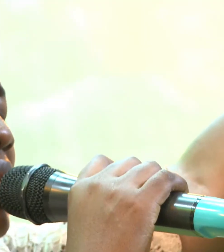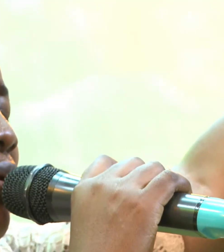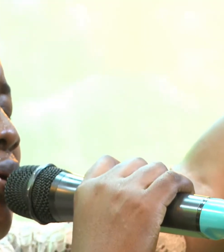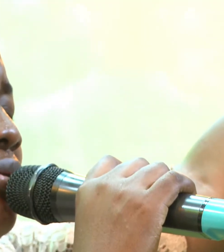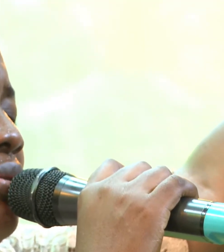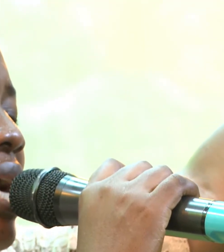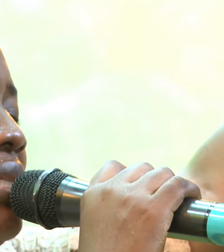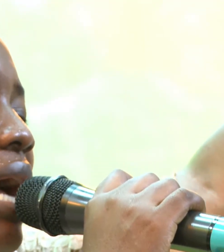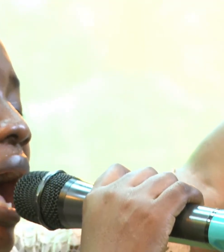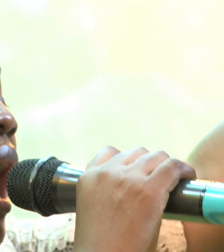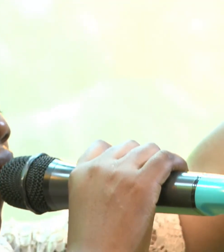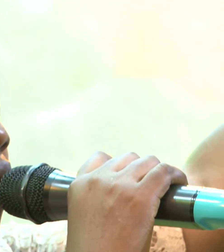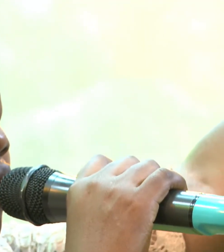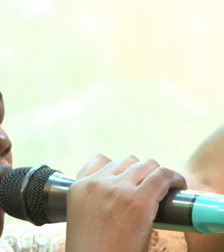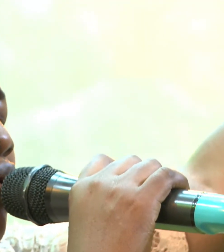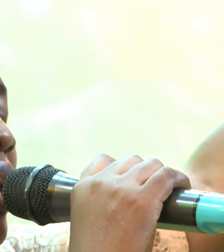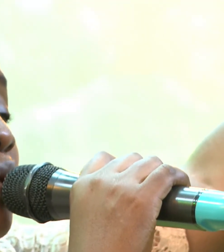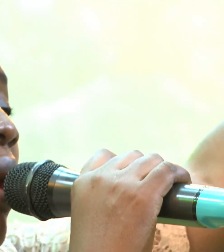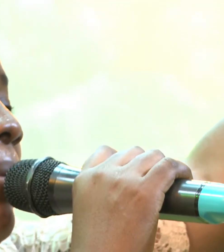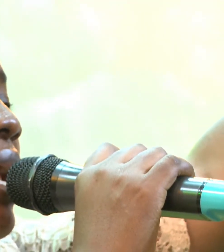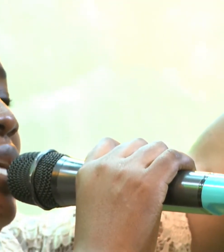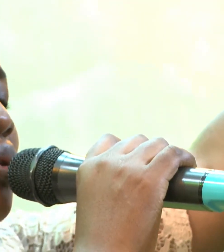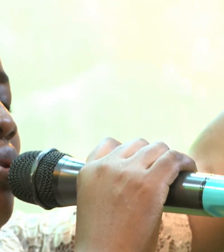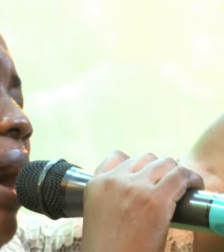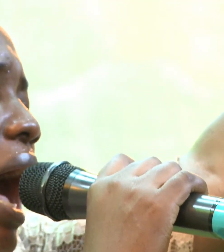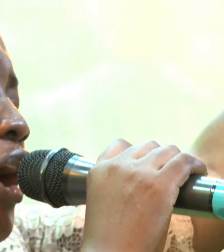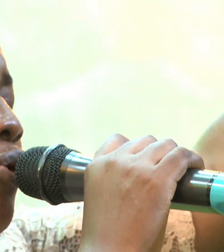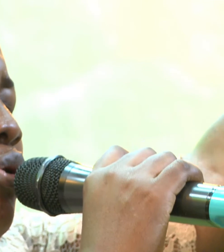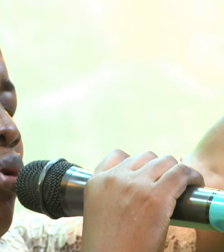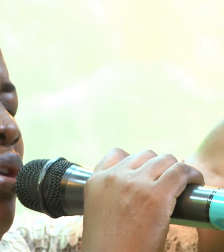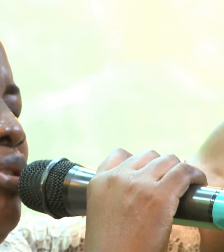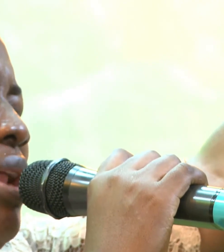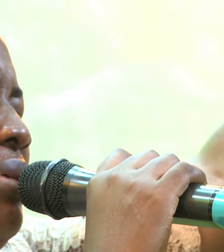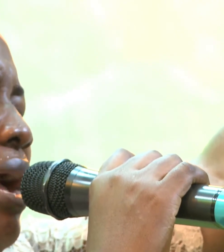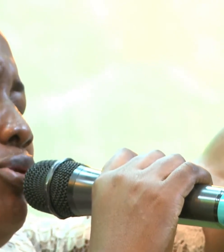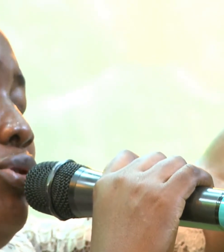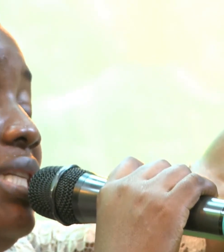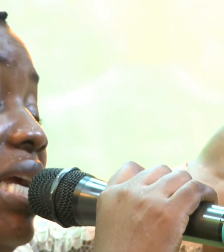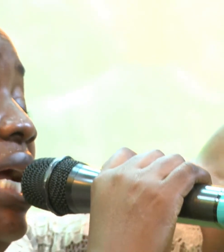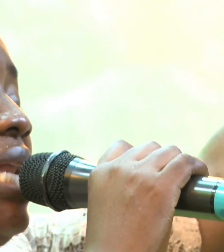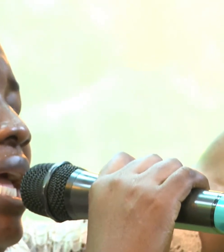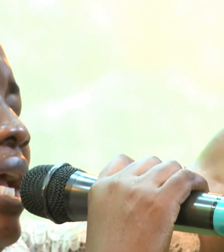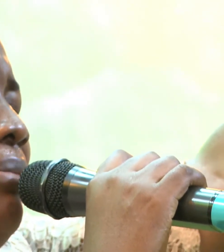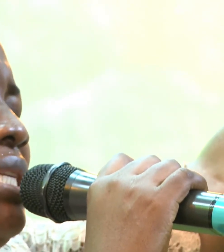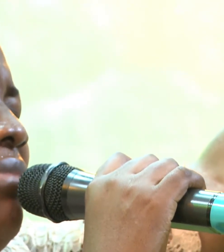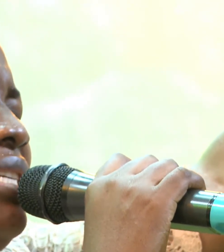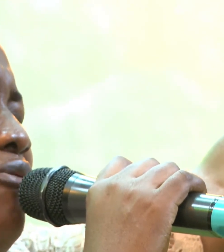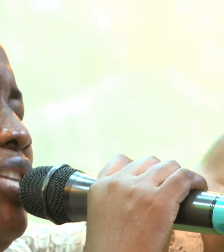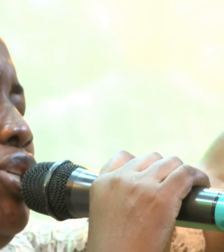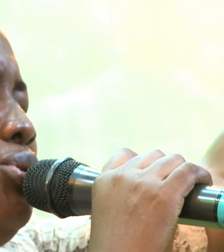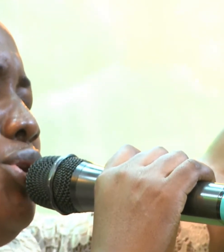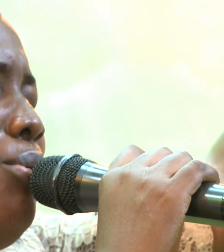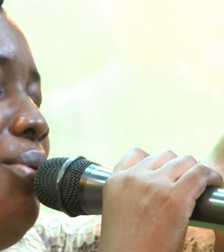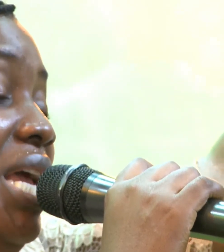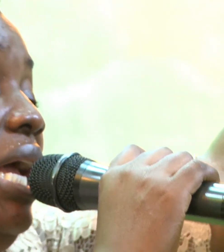kubanga gwasobola okututaasa okungulu ne twambala ne tunyuma kungulu ne tulabika bulungi naye ng'emitima